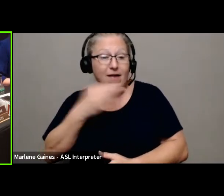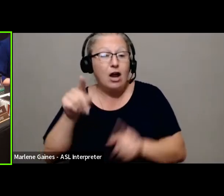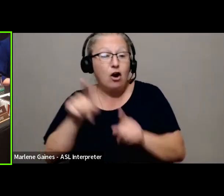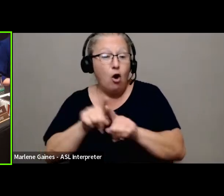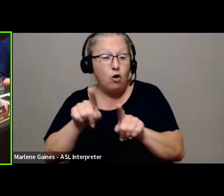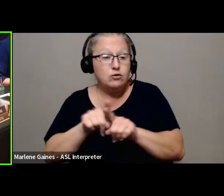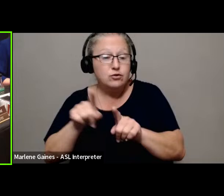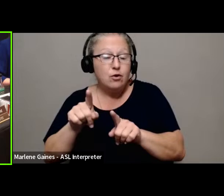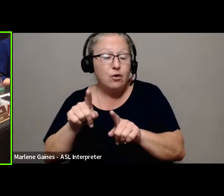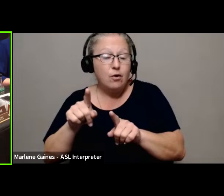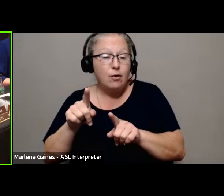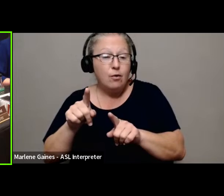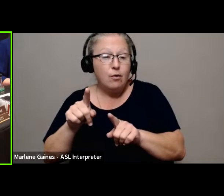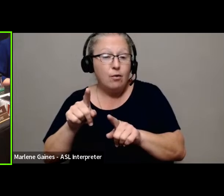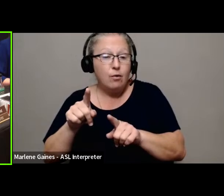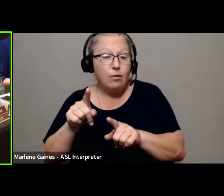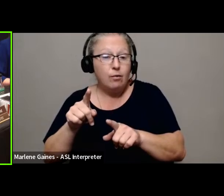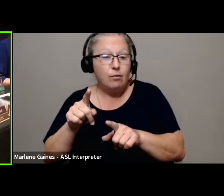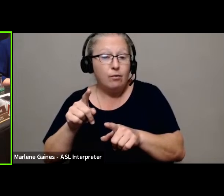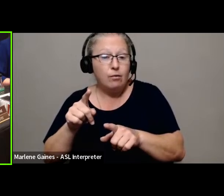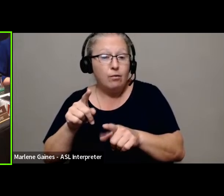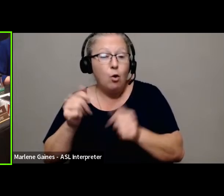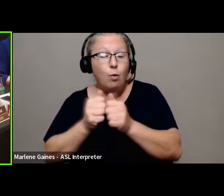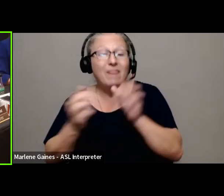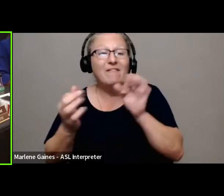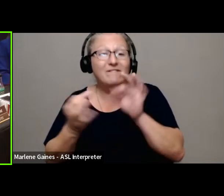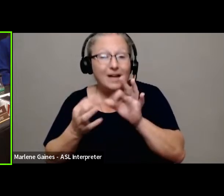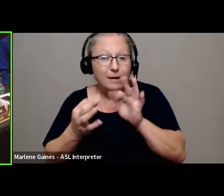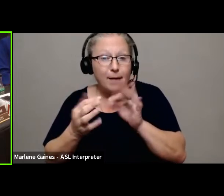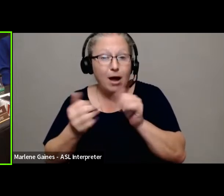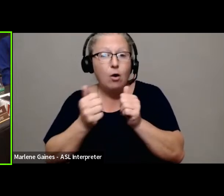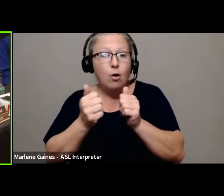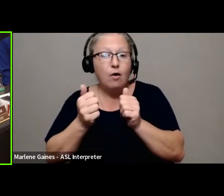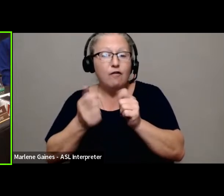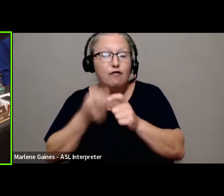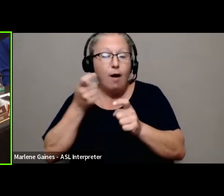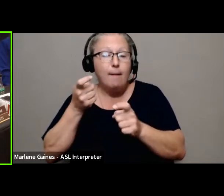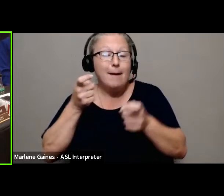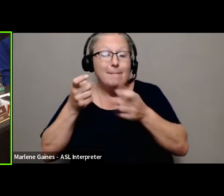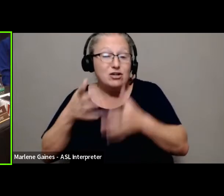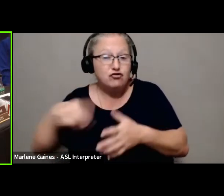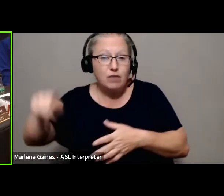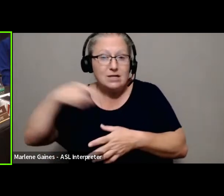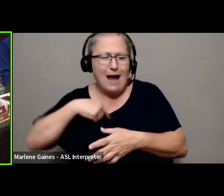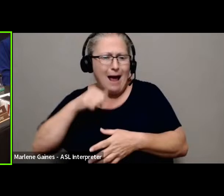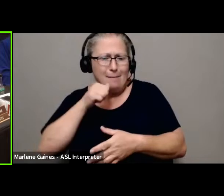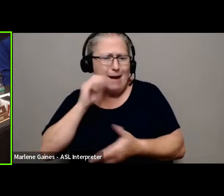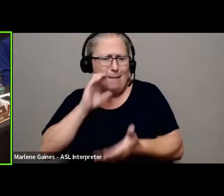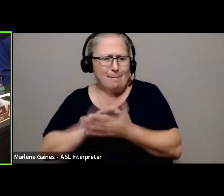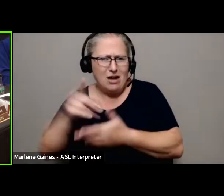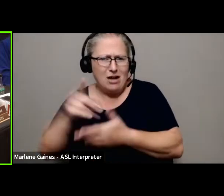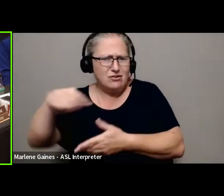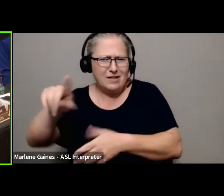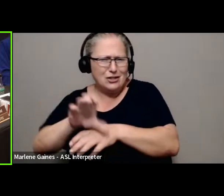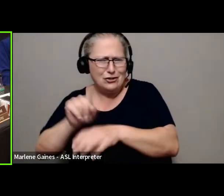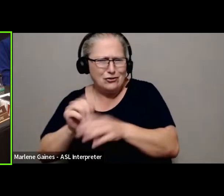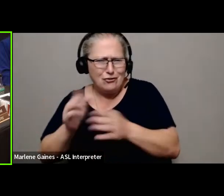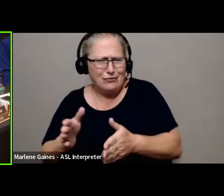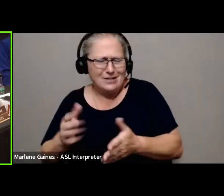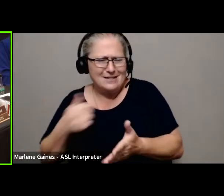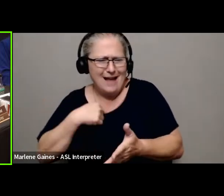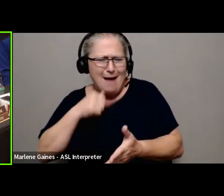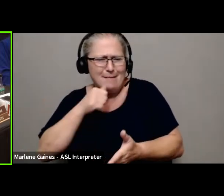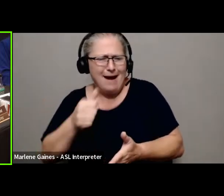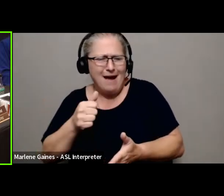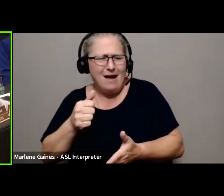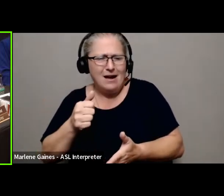also, get that with feedback from the administration. I'm not married to these consultants. I mean, I'm